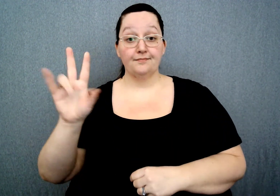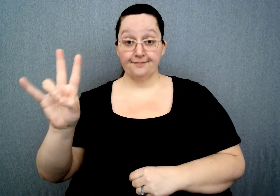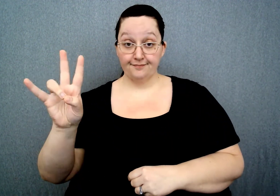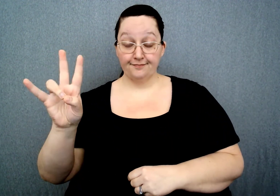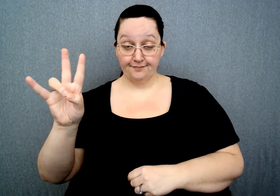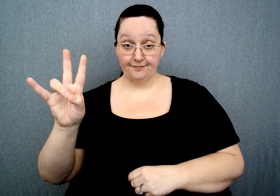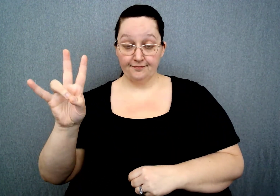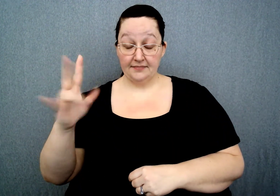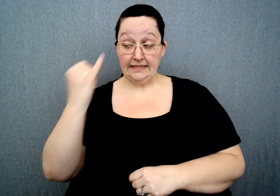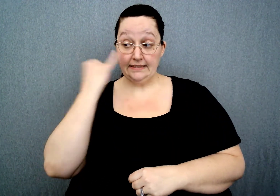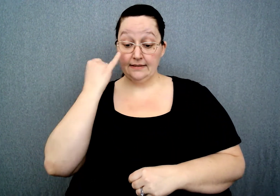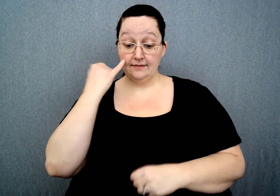37.